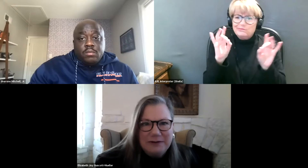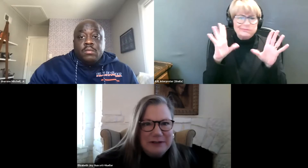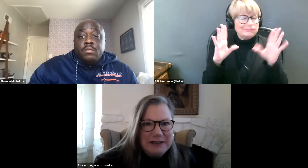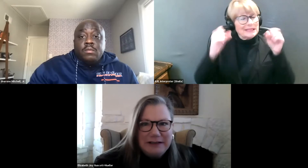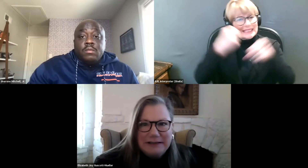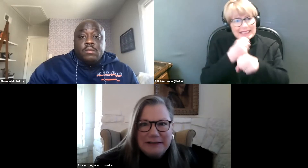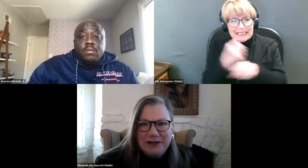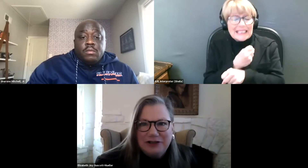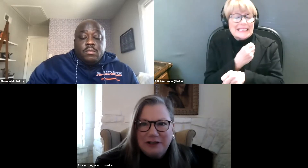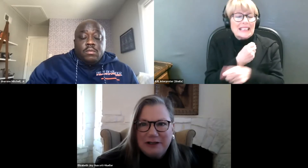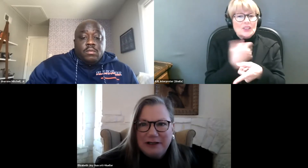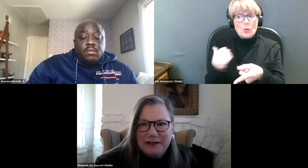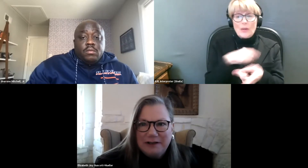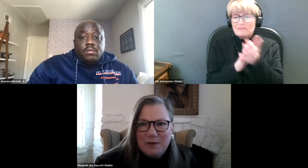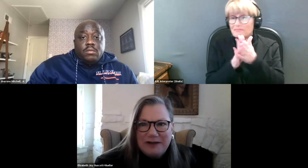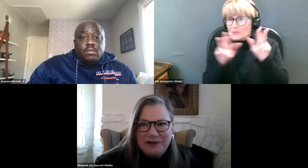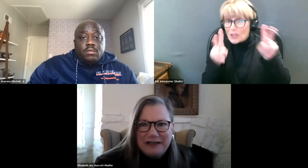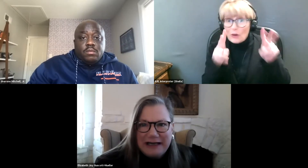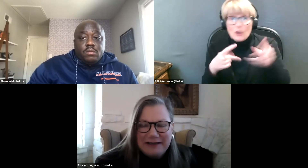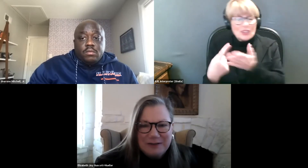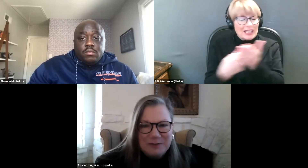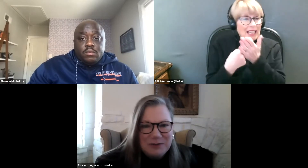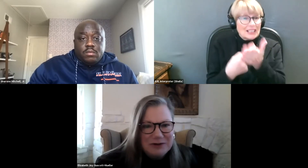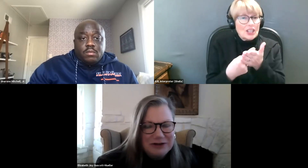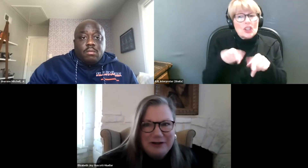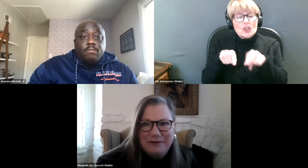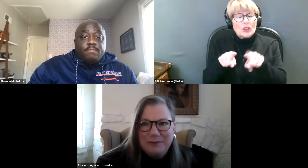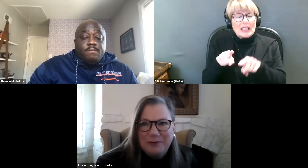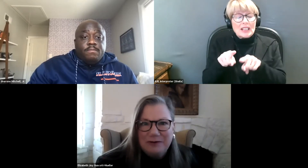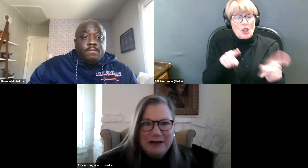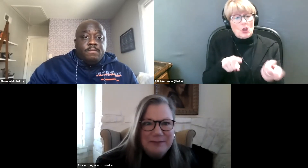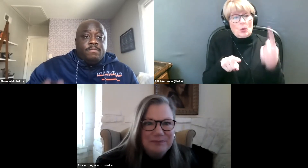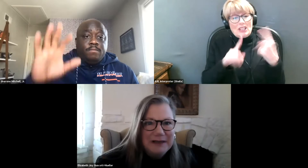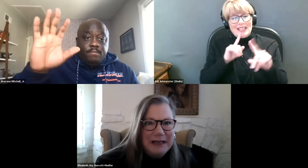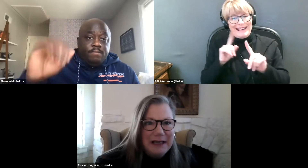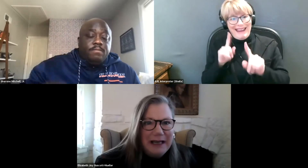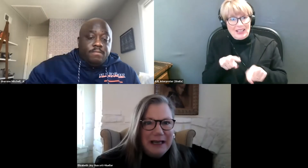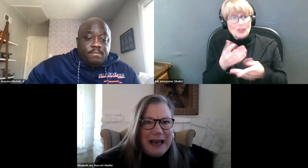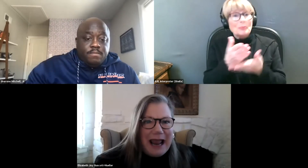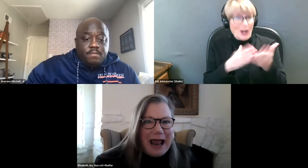to the discussion in the question and answer portion of the program.